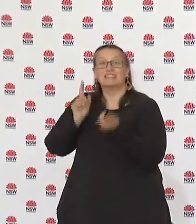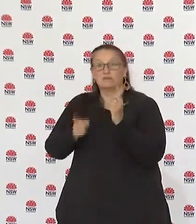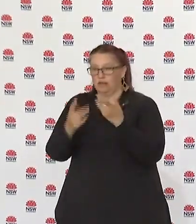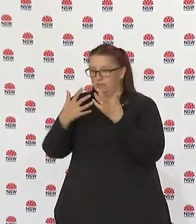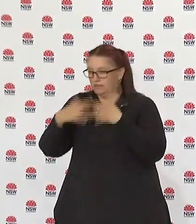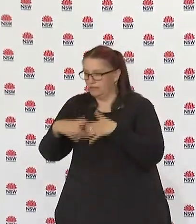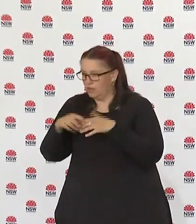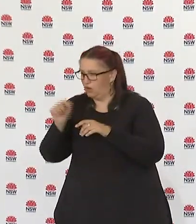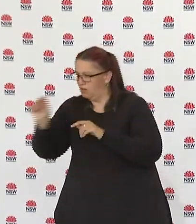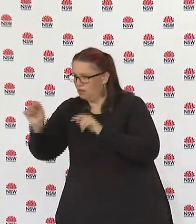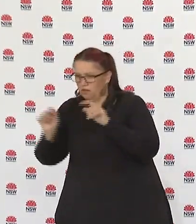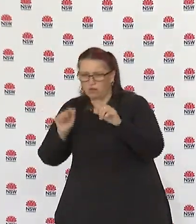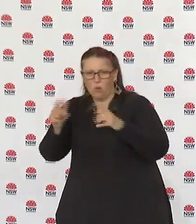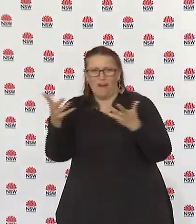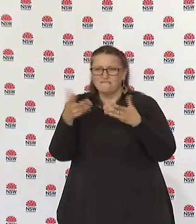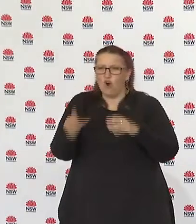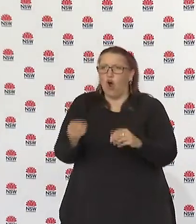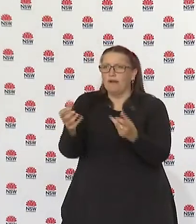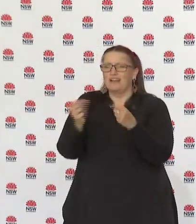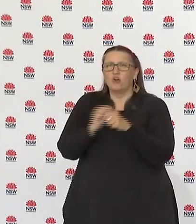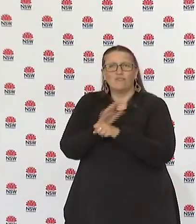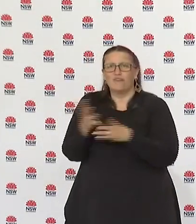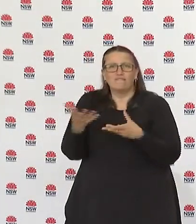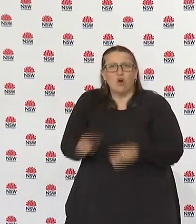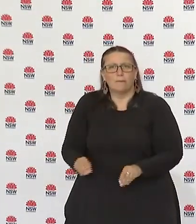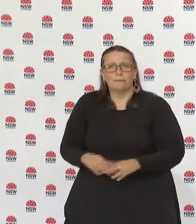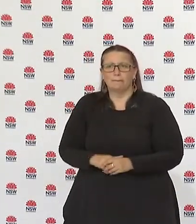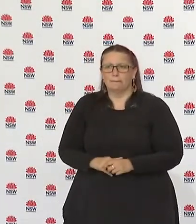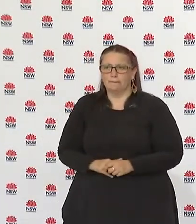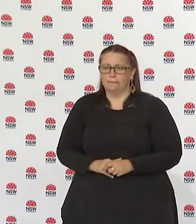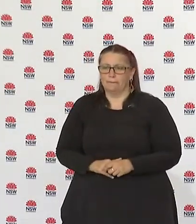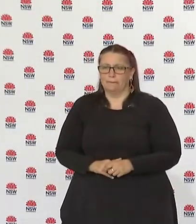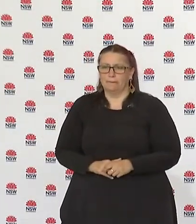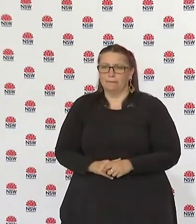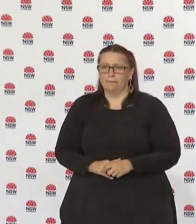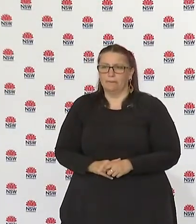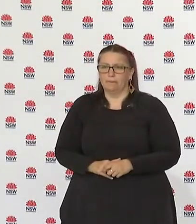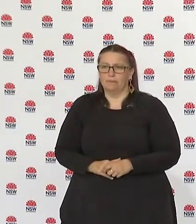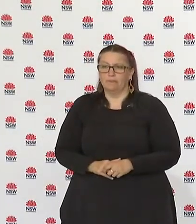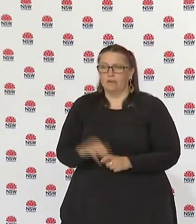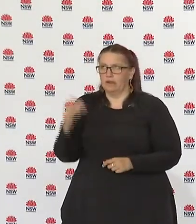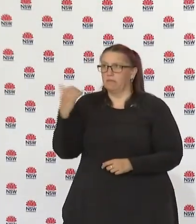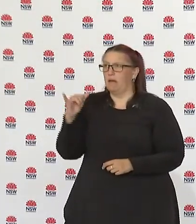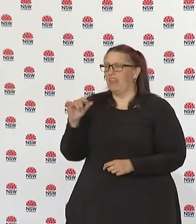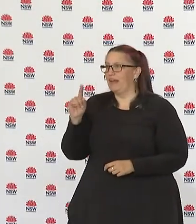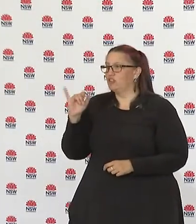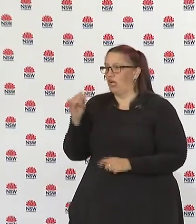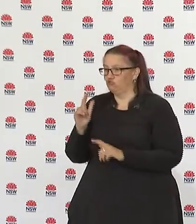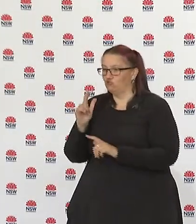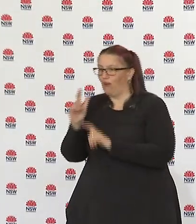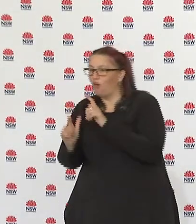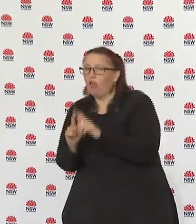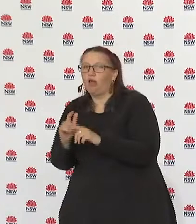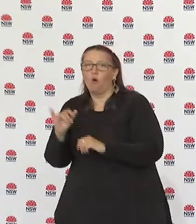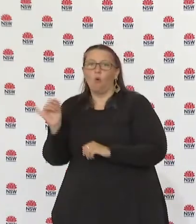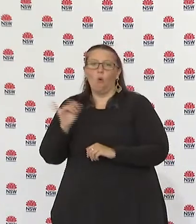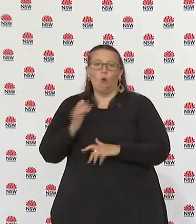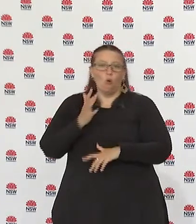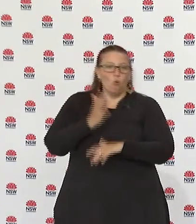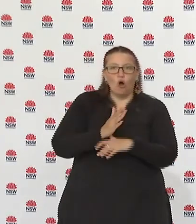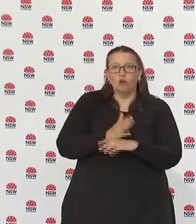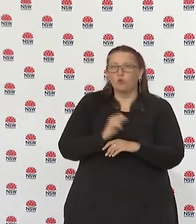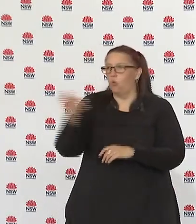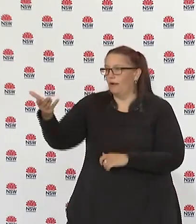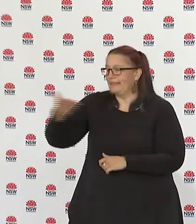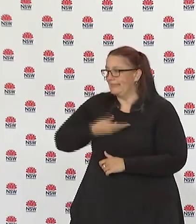tease out, what the source of the infection was versus where people are just travelling when they're infectious. But